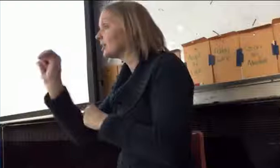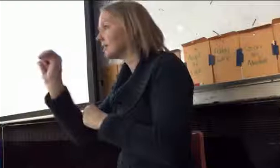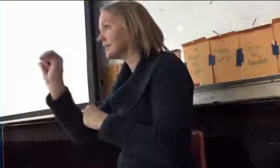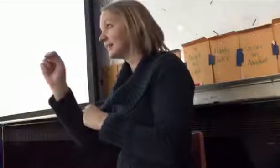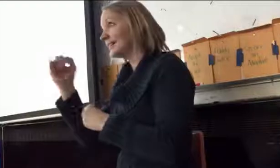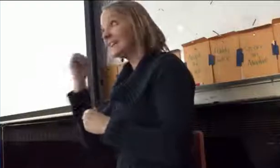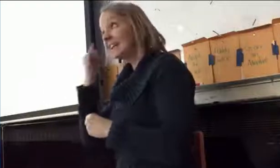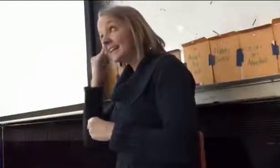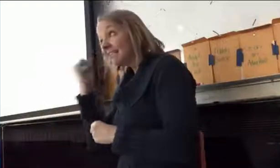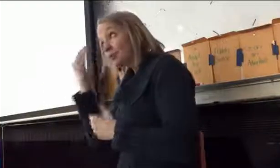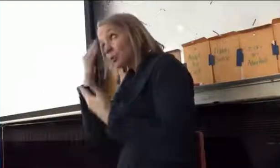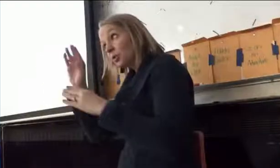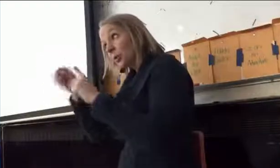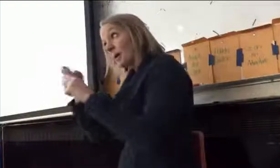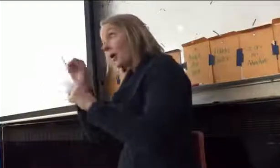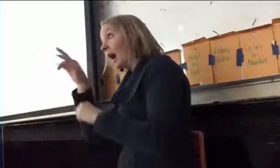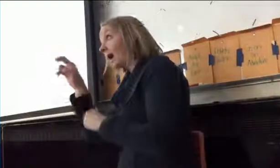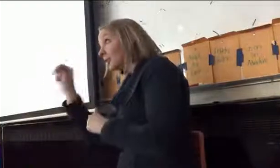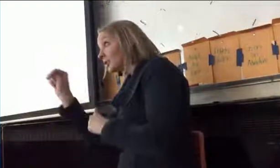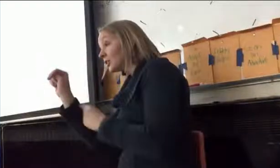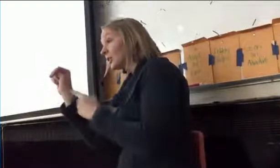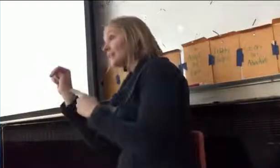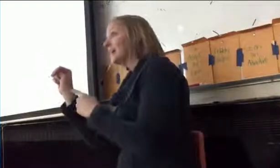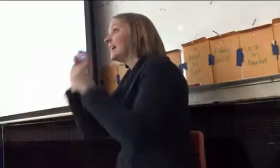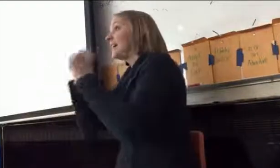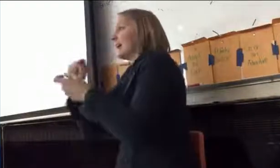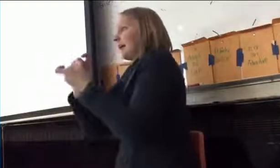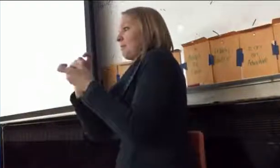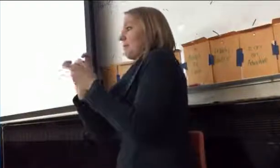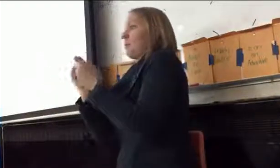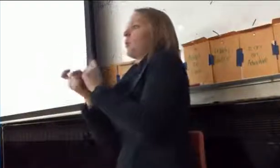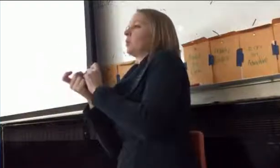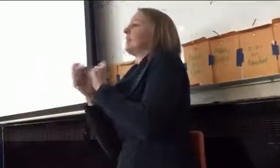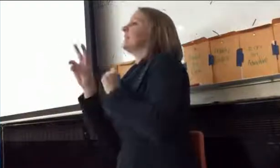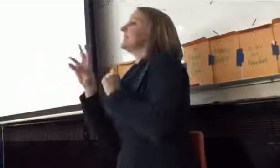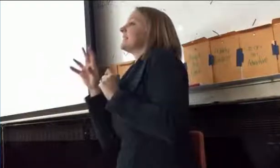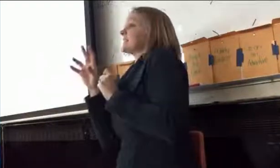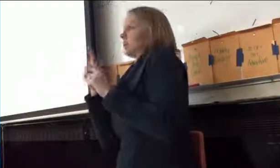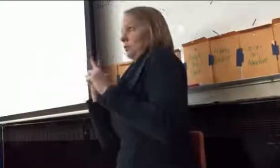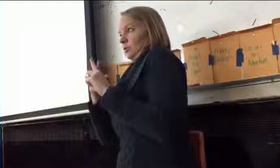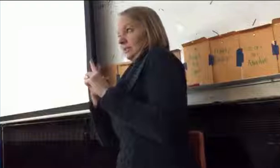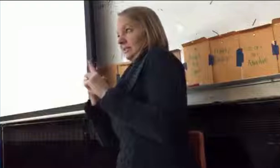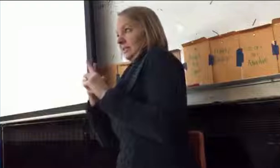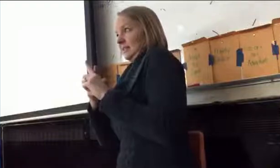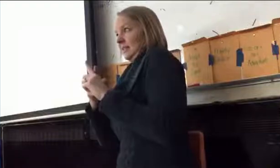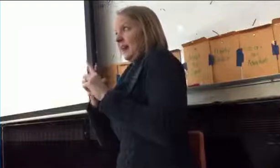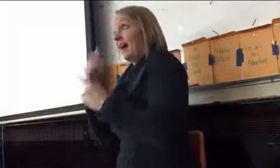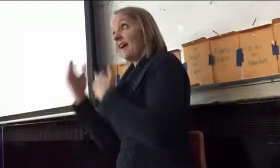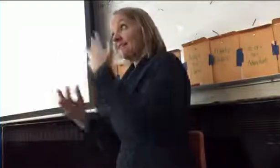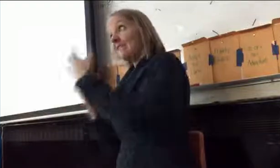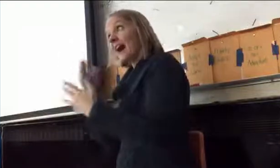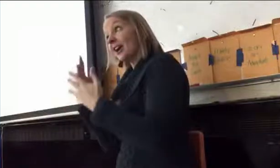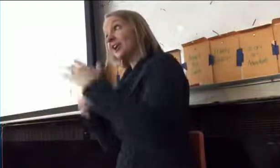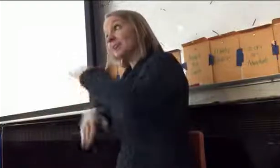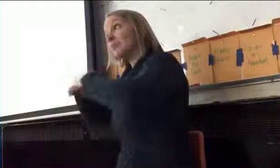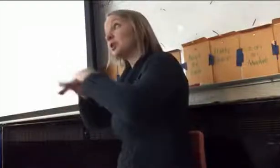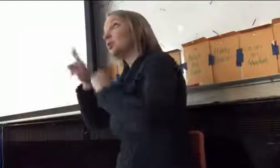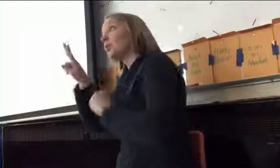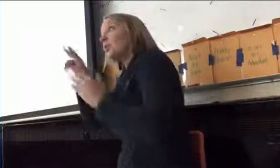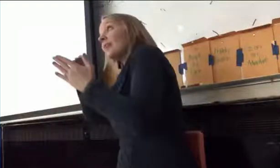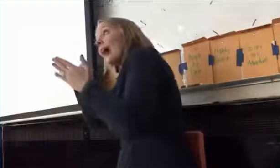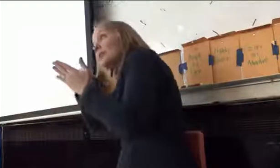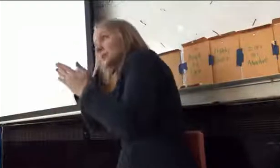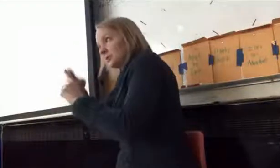about iron, iron is able to mold at about 600 degrees Fahrenheit. Fire goes up to 2,000 degrees